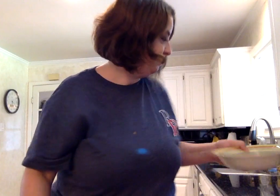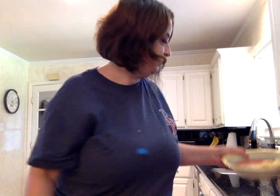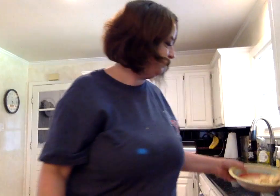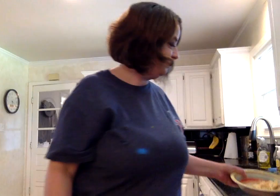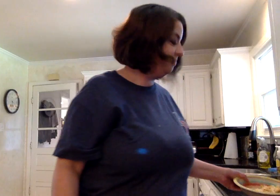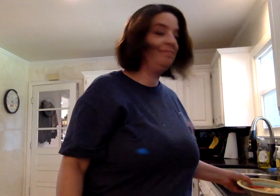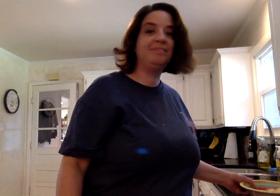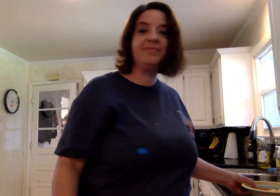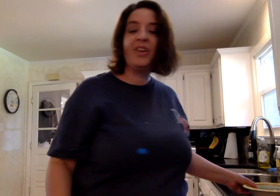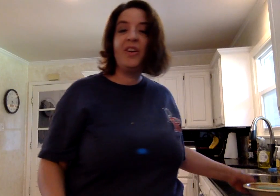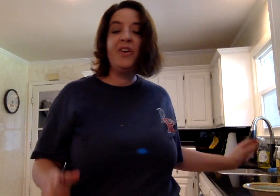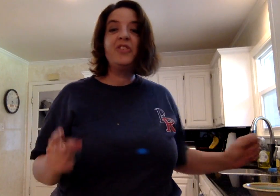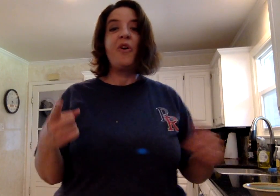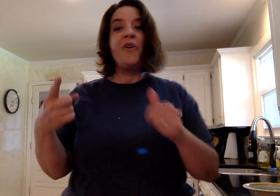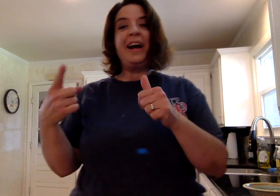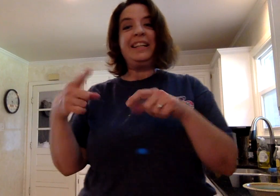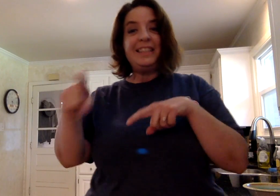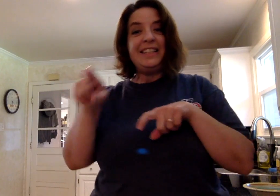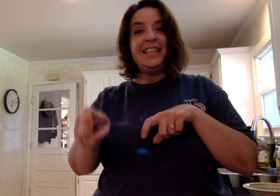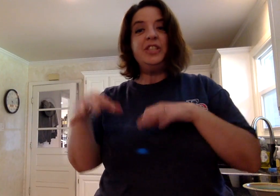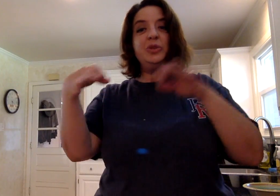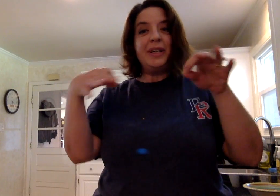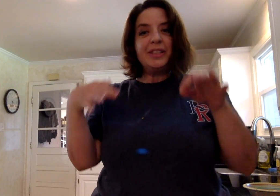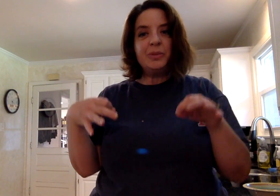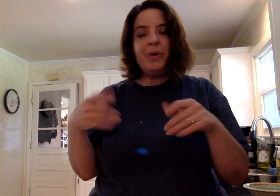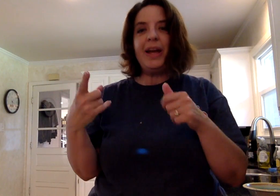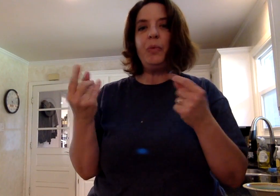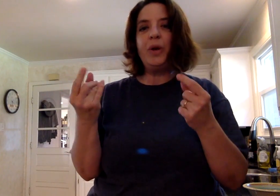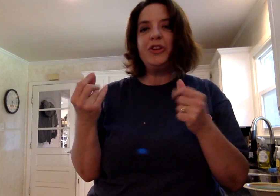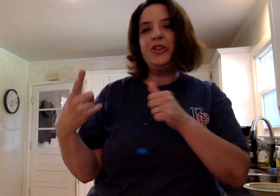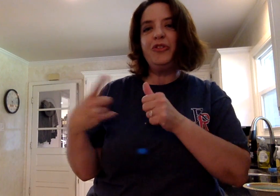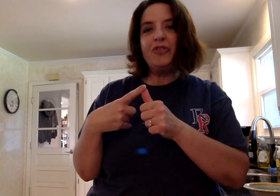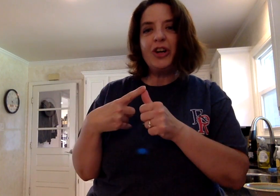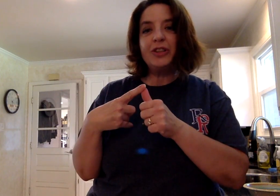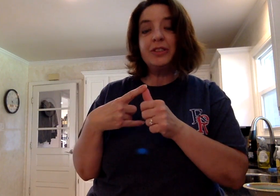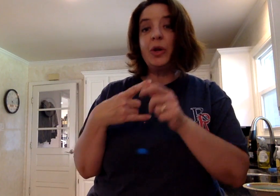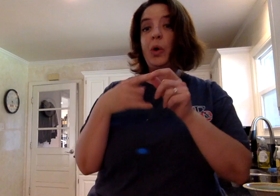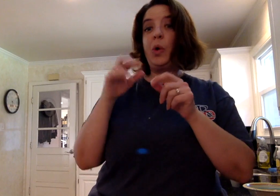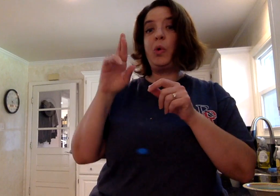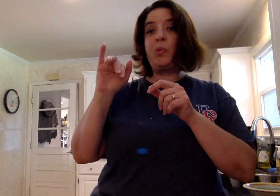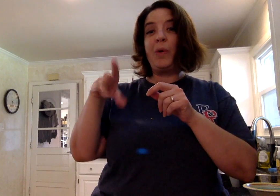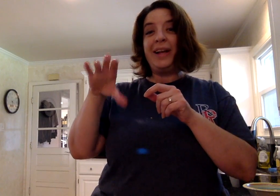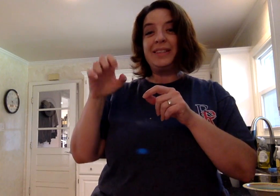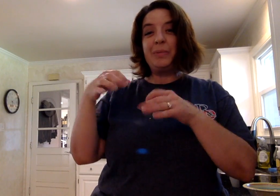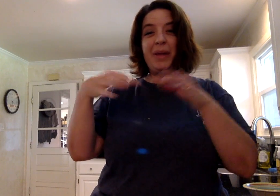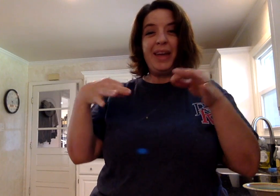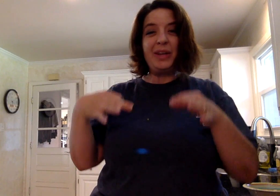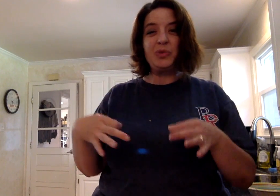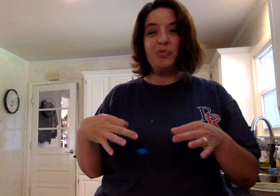This makes sense. I need to explain what to do first. The